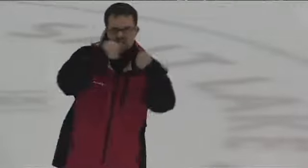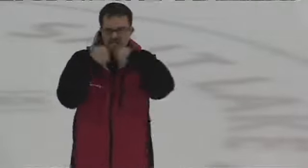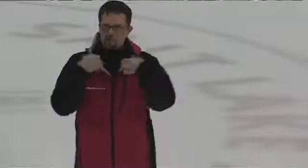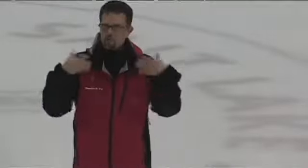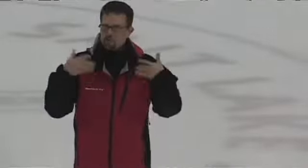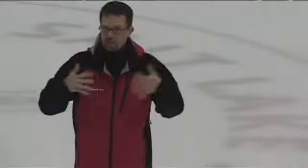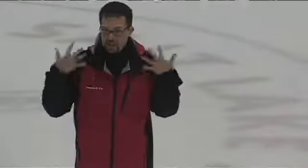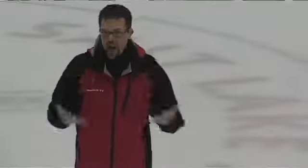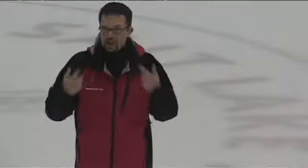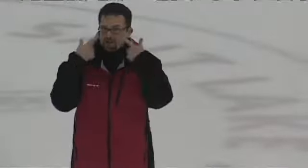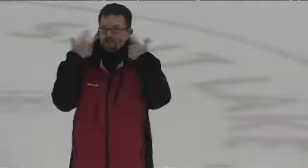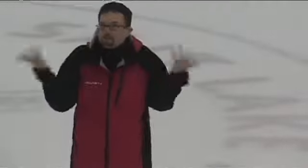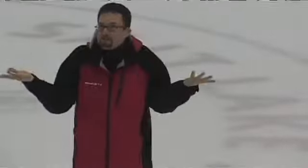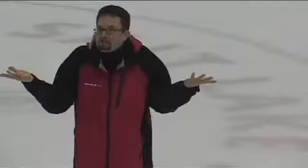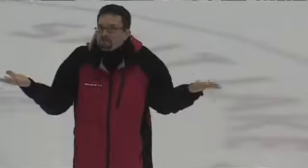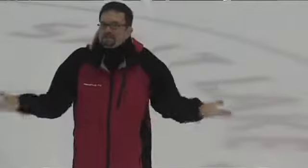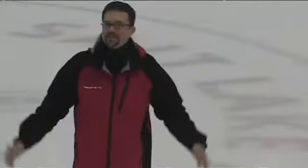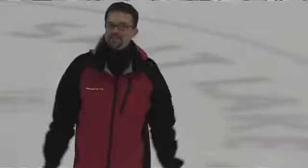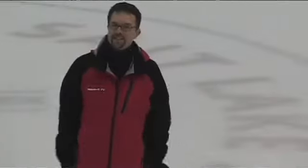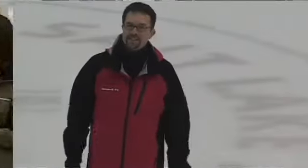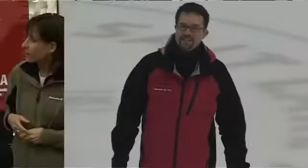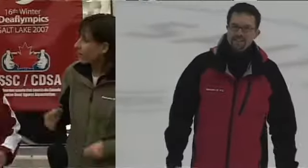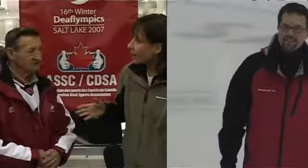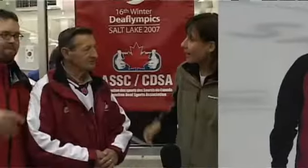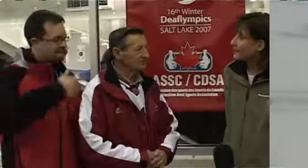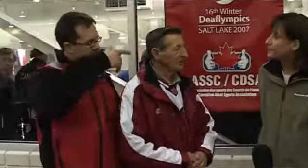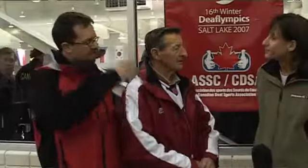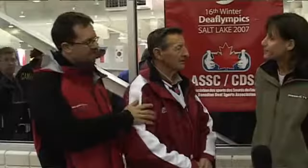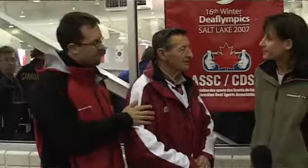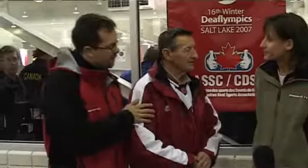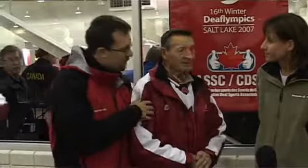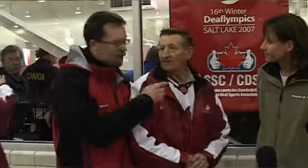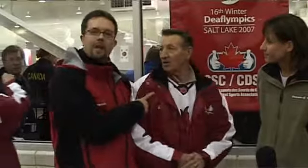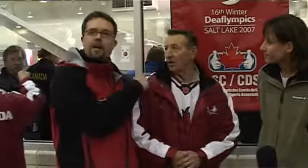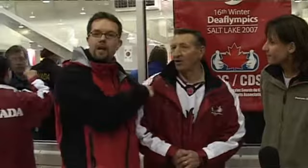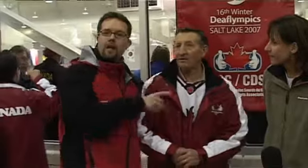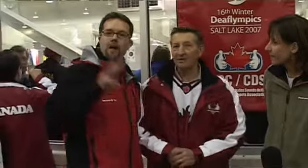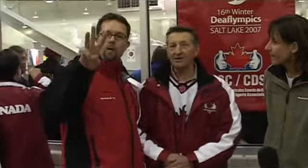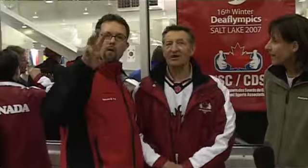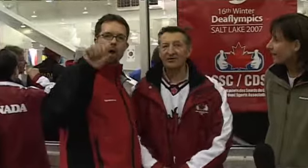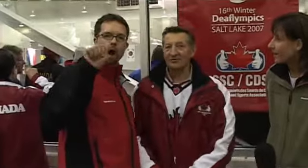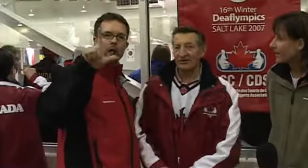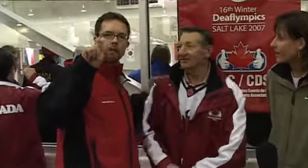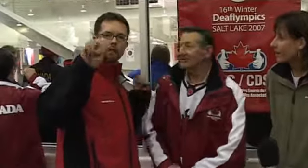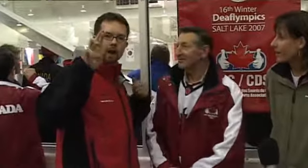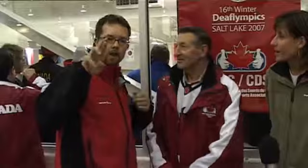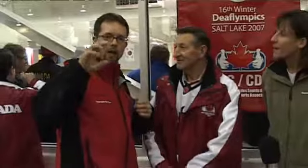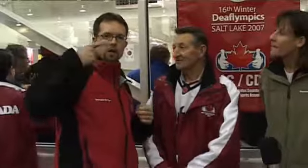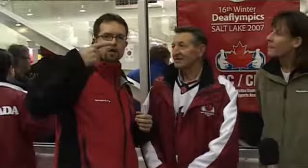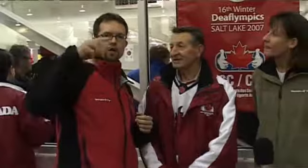weil sie sich schon jahrelang bekämpfen. Eigentlich mal sehen, wie es heute Abend herauskommt. Oh, okay. Sorry.